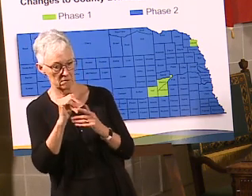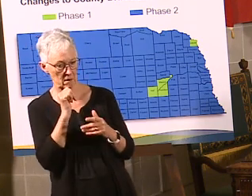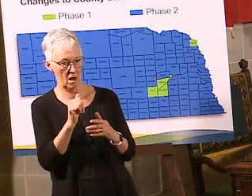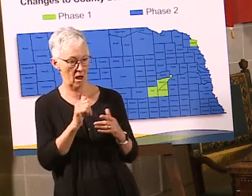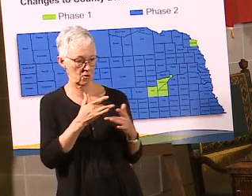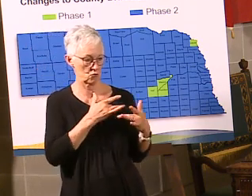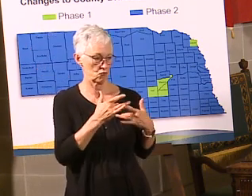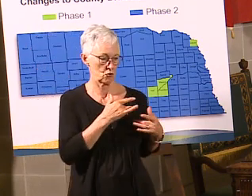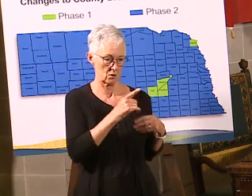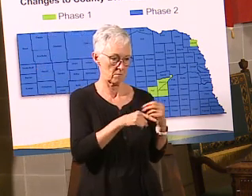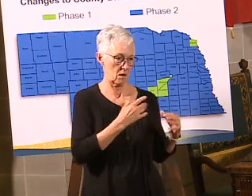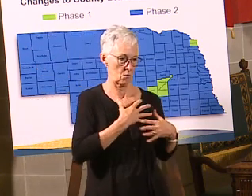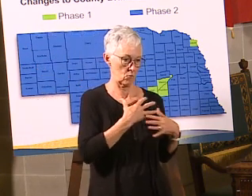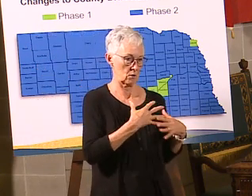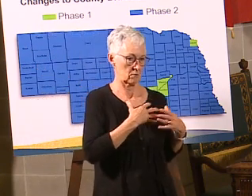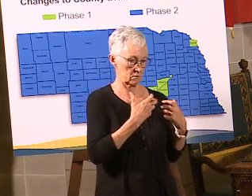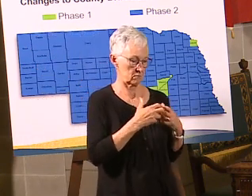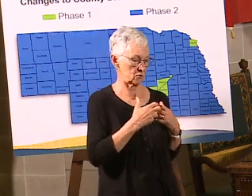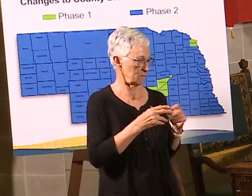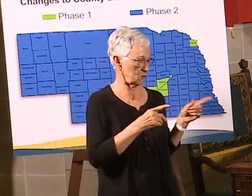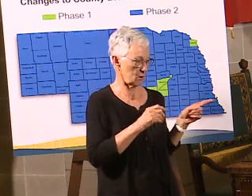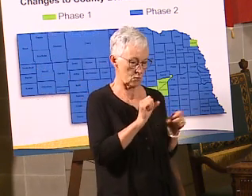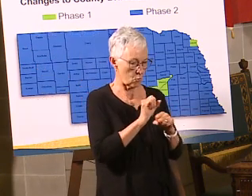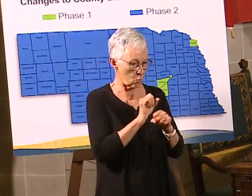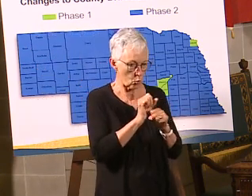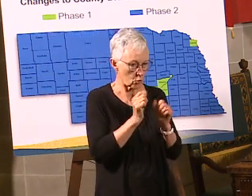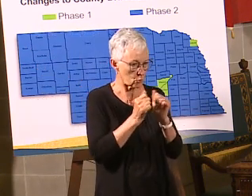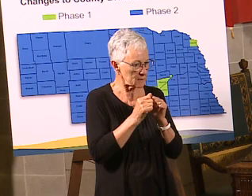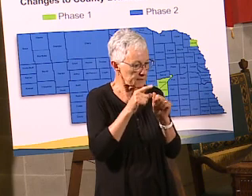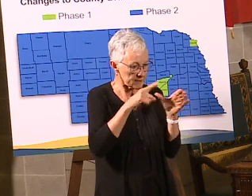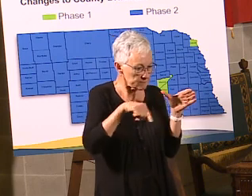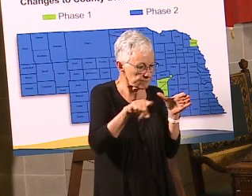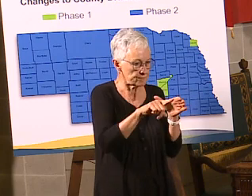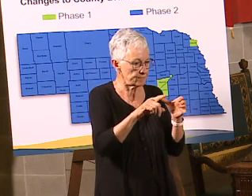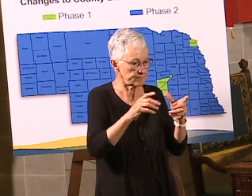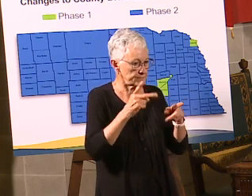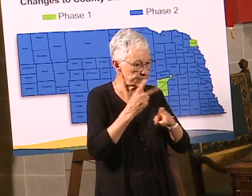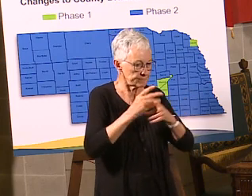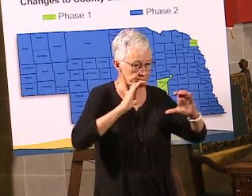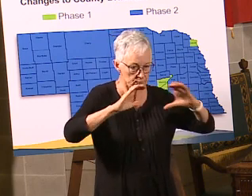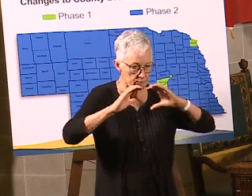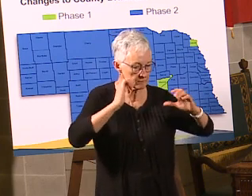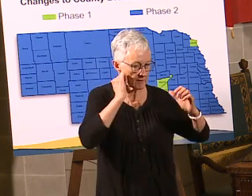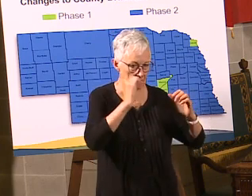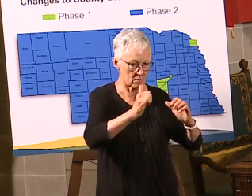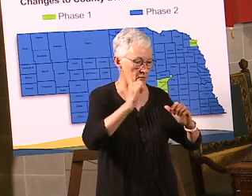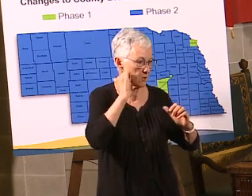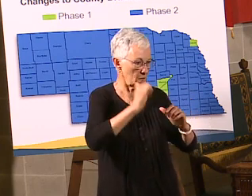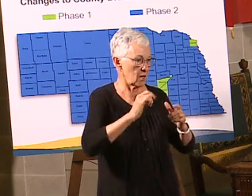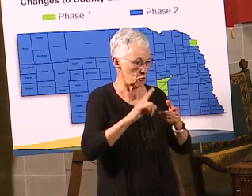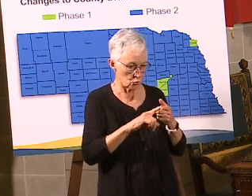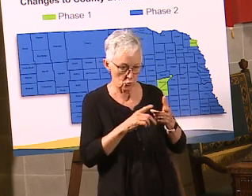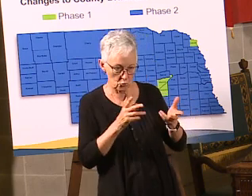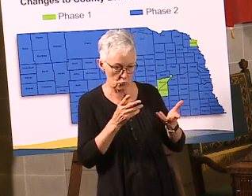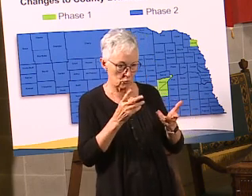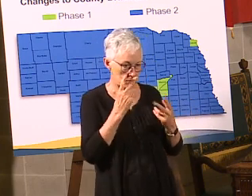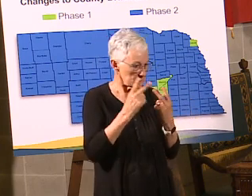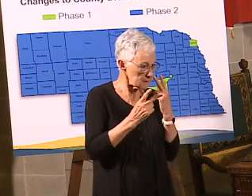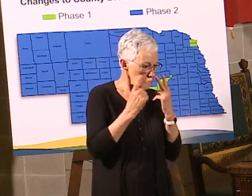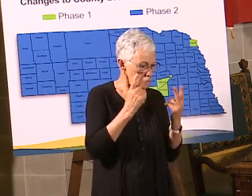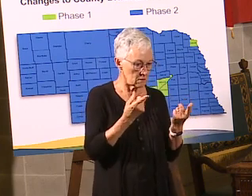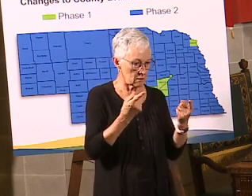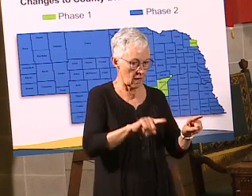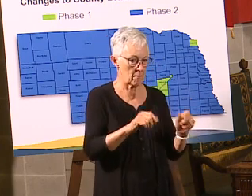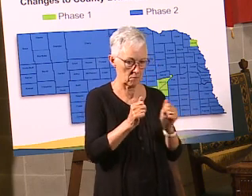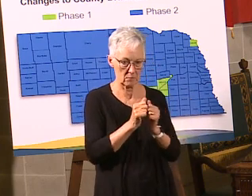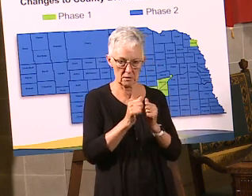we're working very closely with them to come to that right balance as far as how we manage the COVID situation. Again,